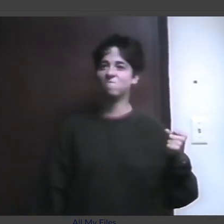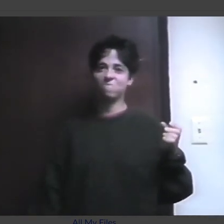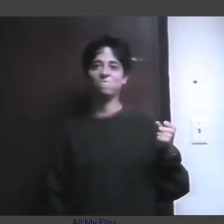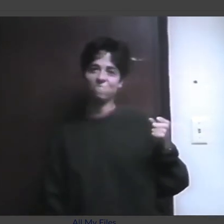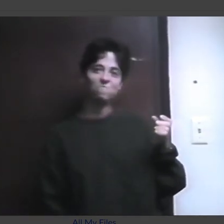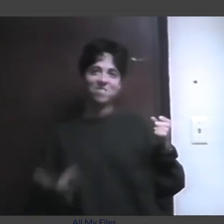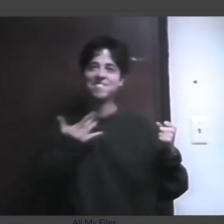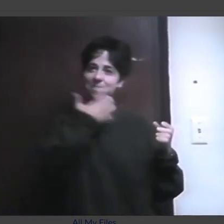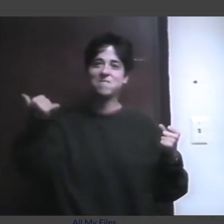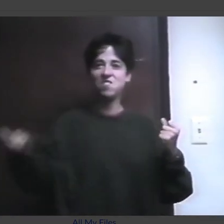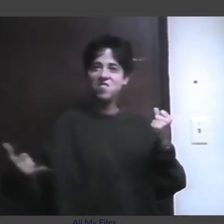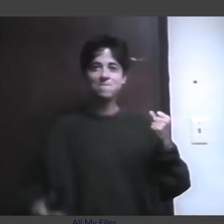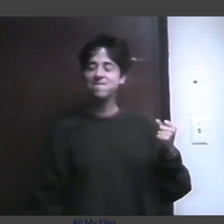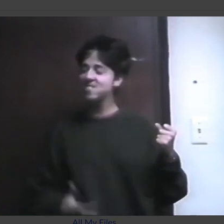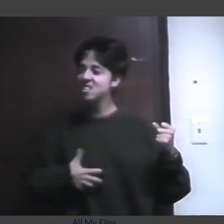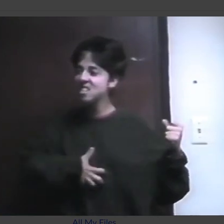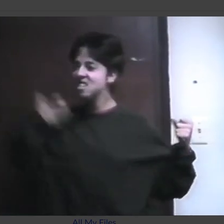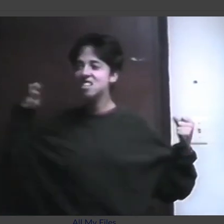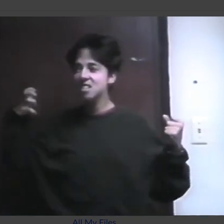bus stop.